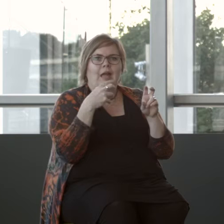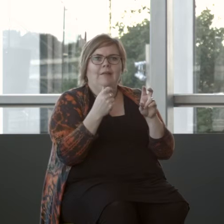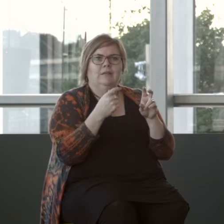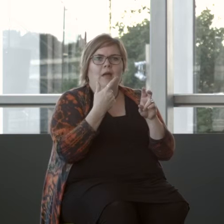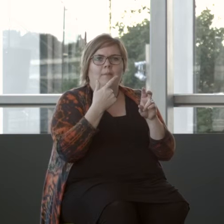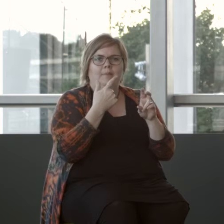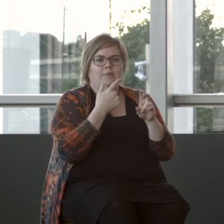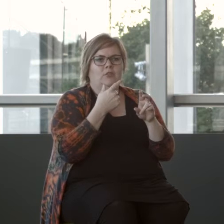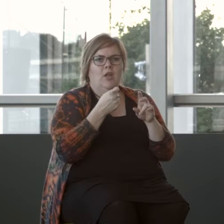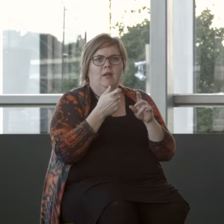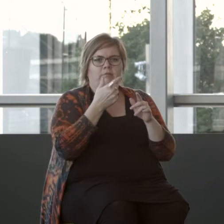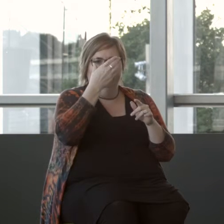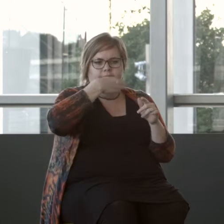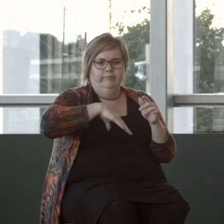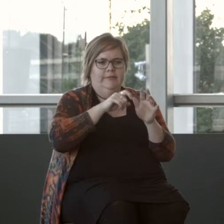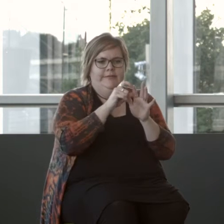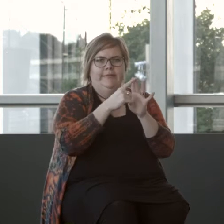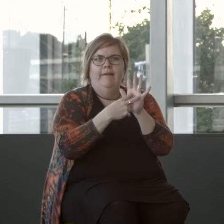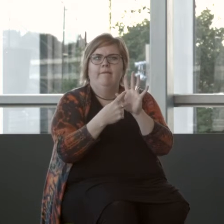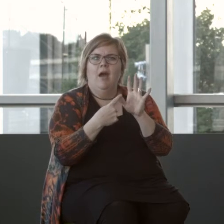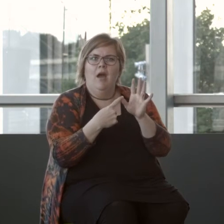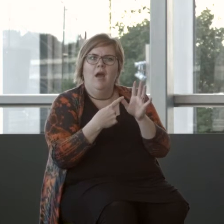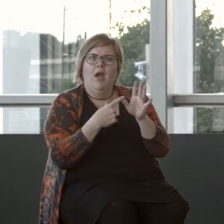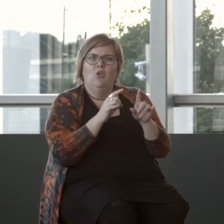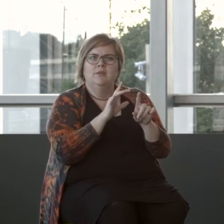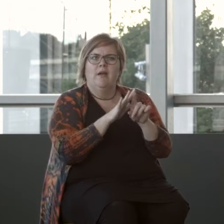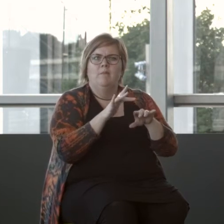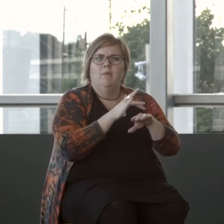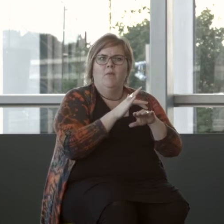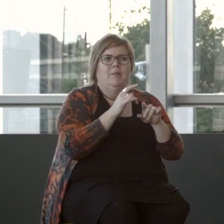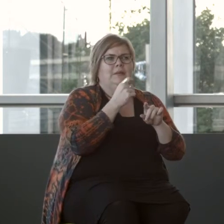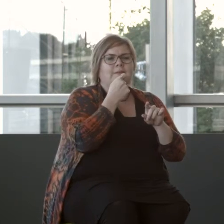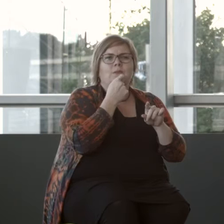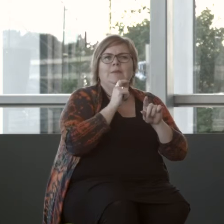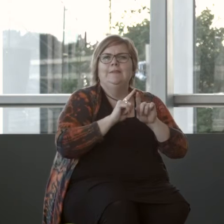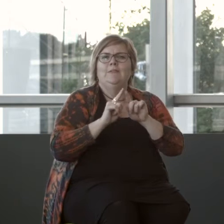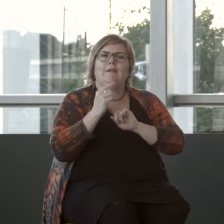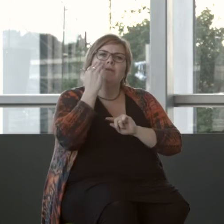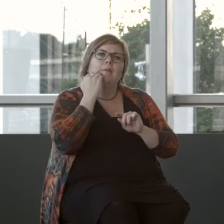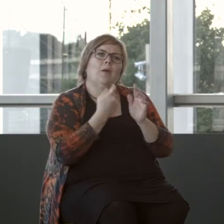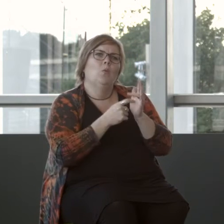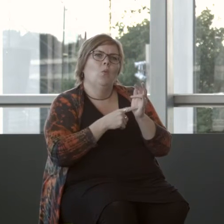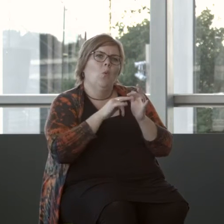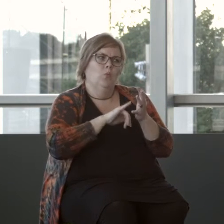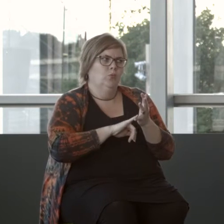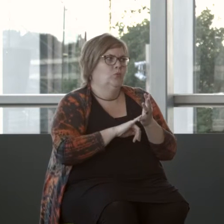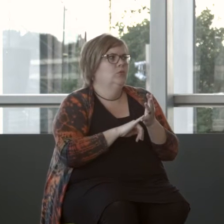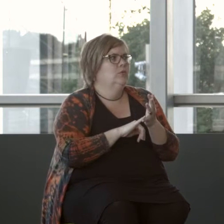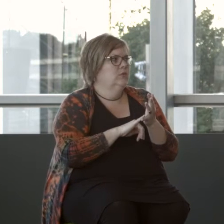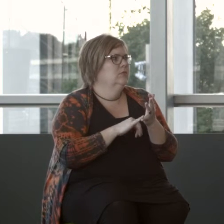divas, and she performs a number of female roles, often drawn